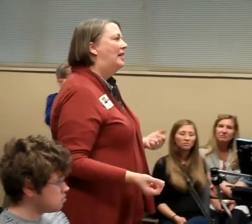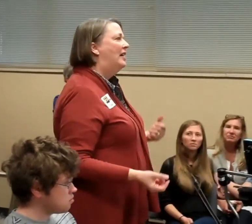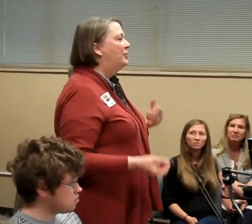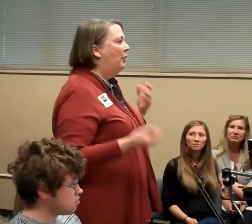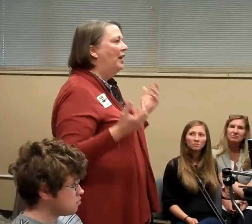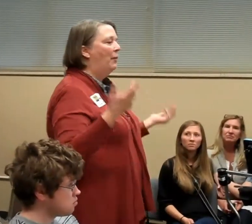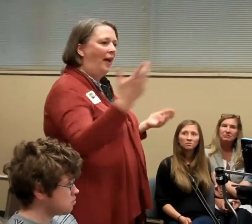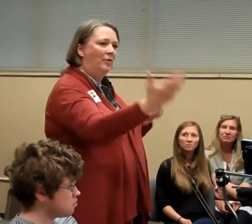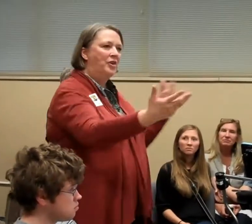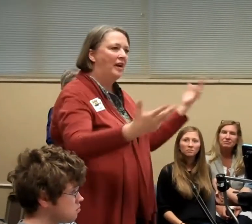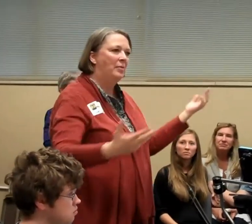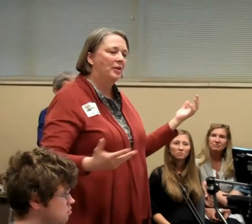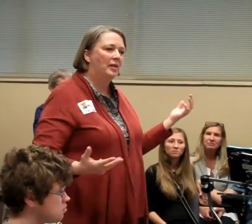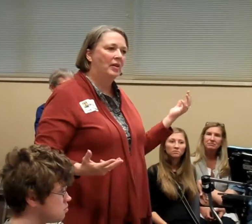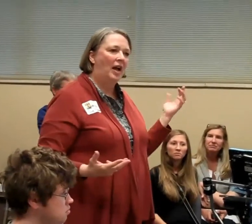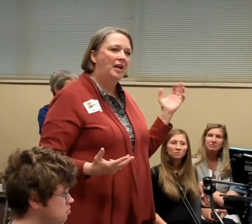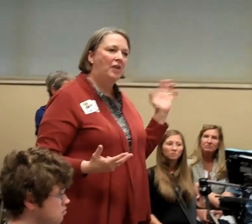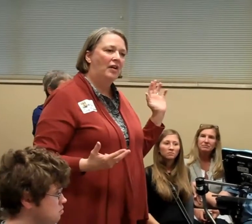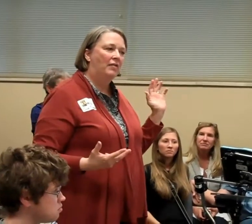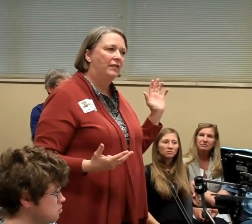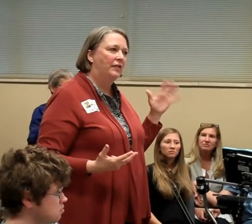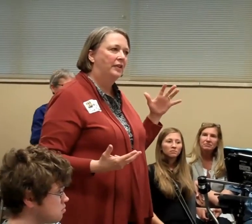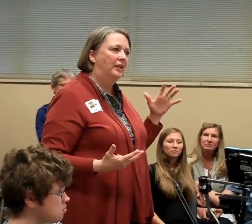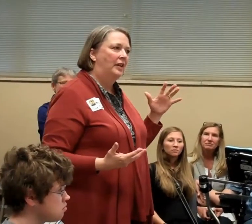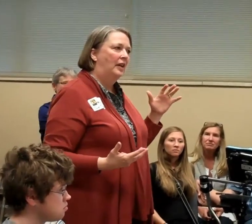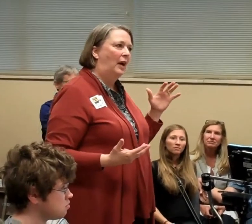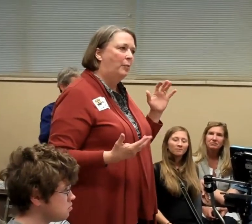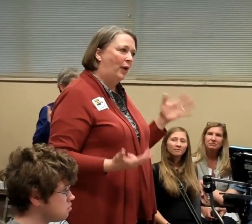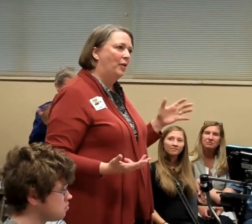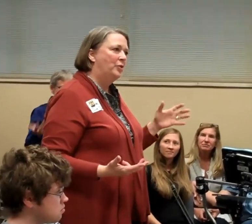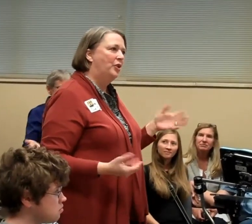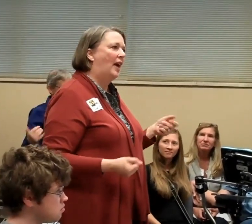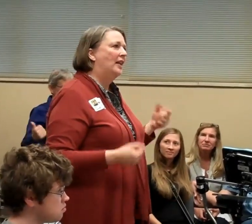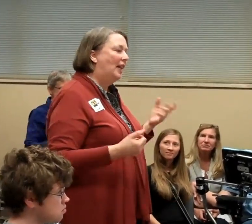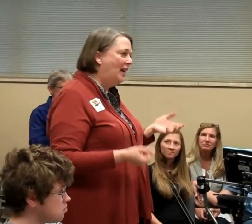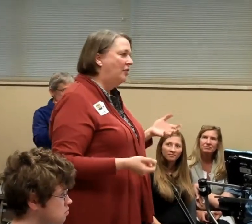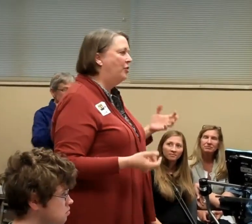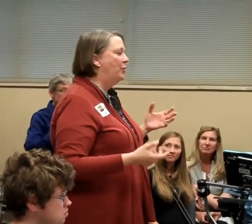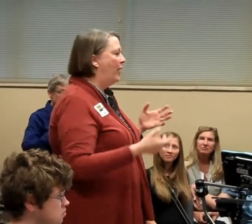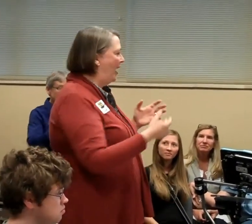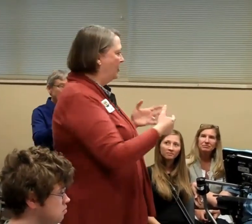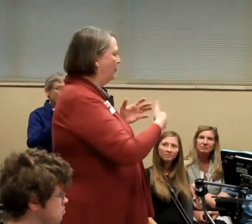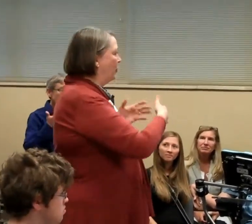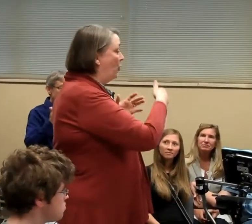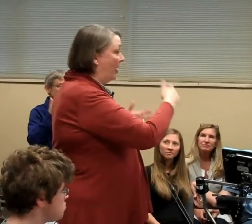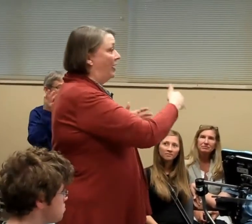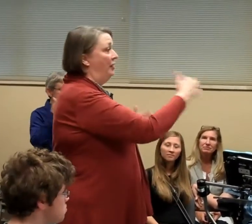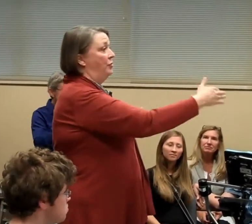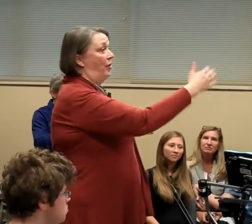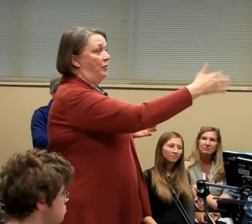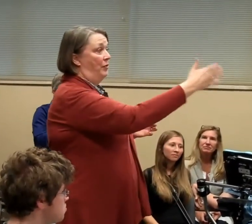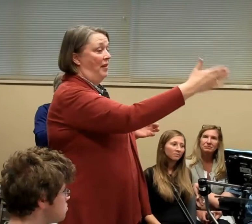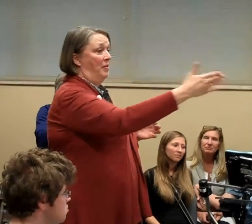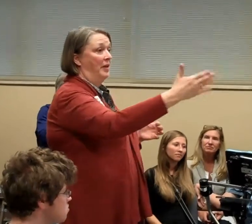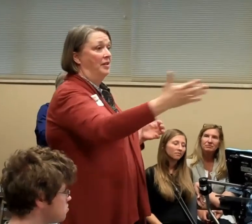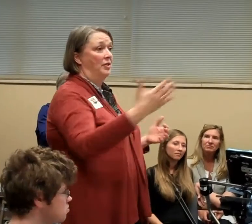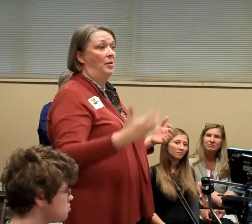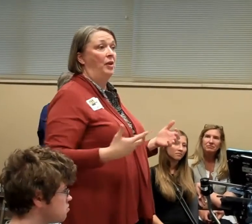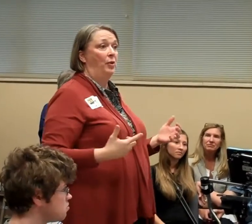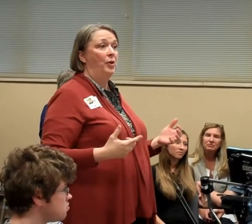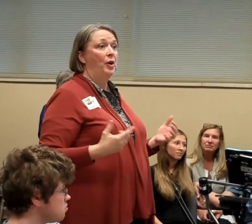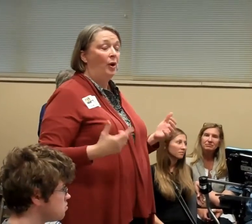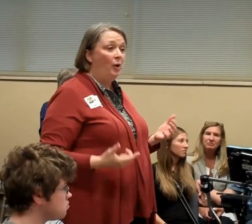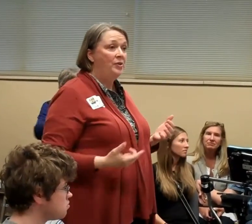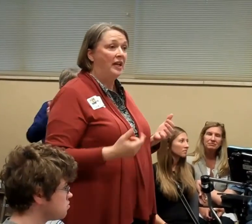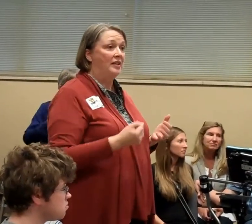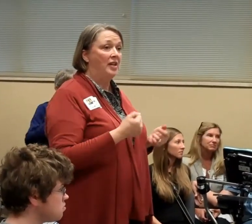tonight, it's really a roundtable kind of approach. I'd like to ask for quick intros from everybody so